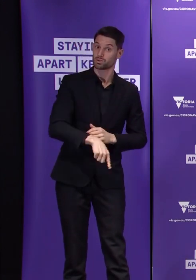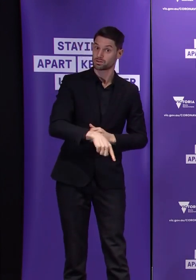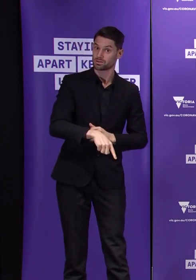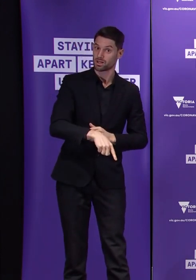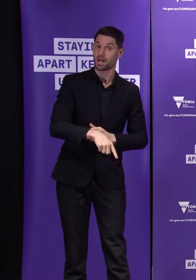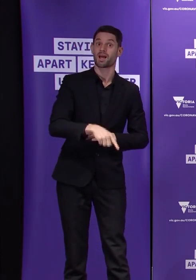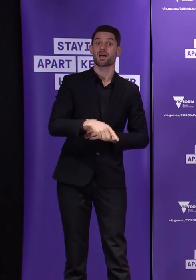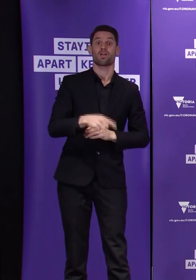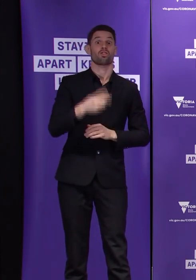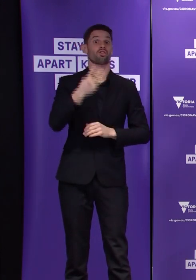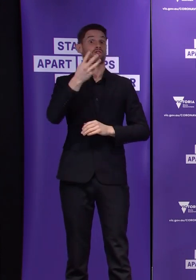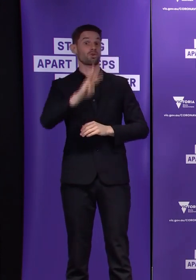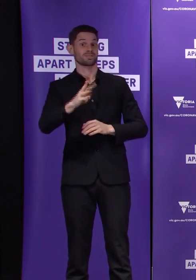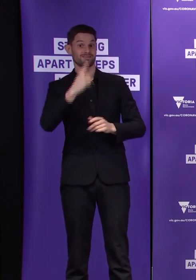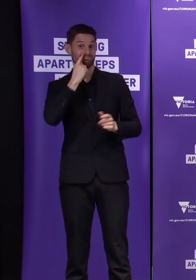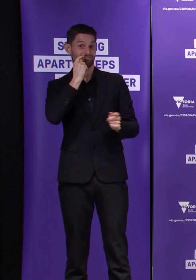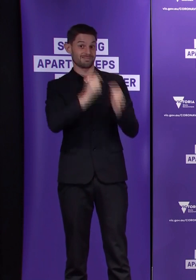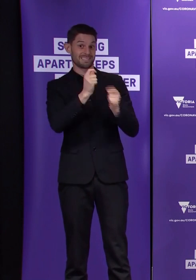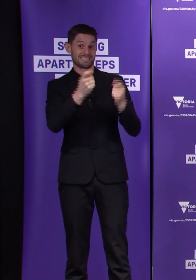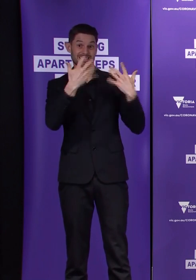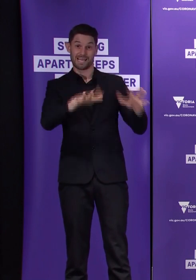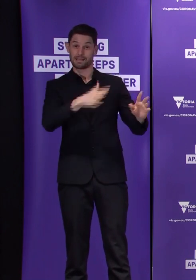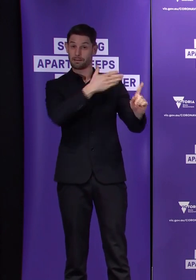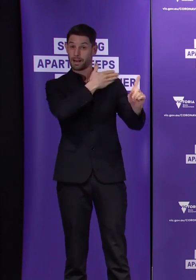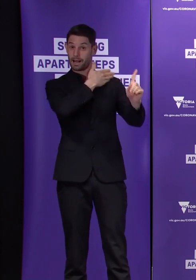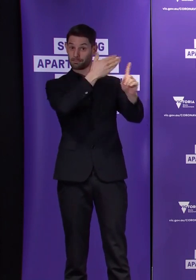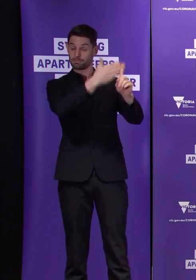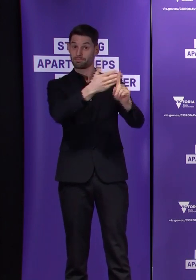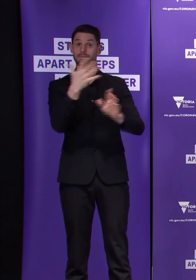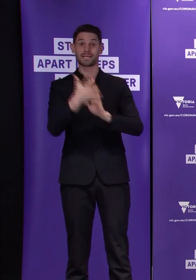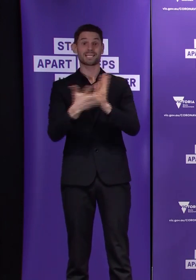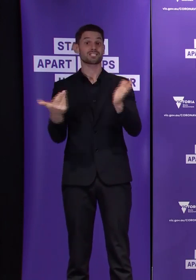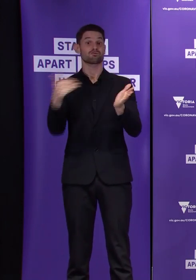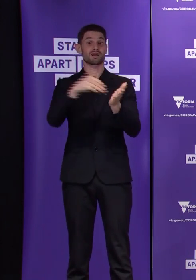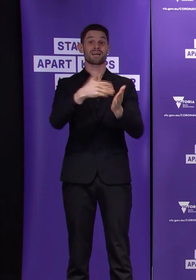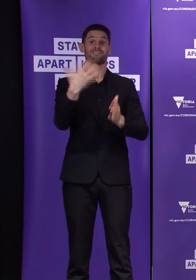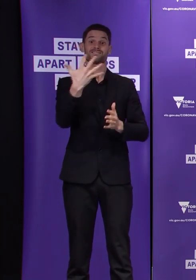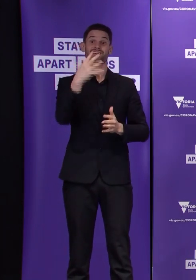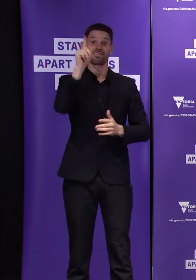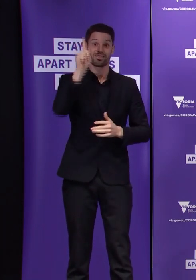1,975,030 test results have been received, which is an increase of